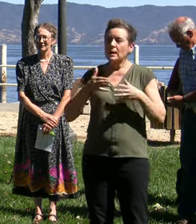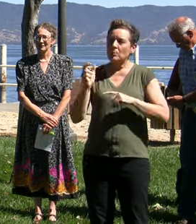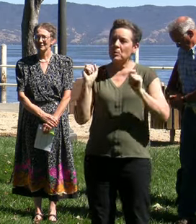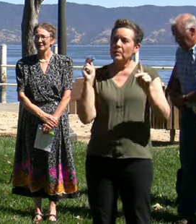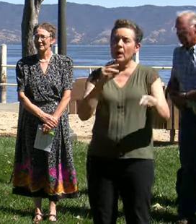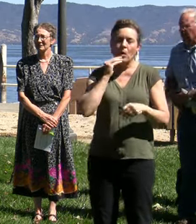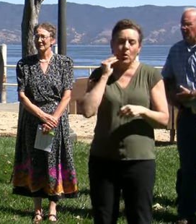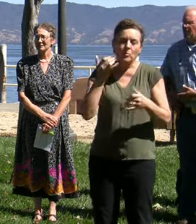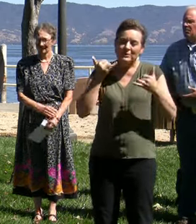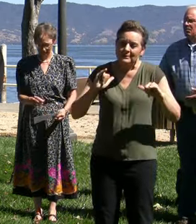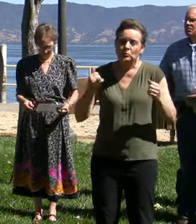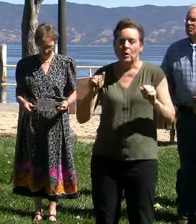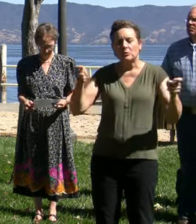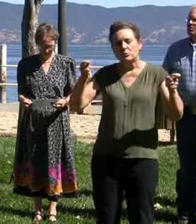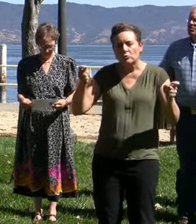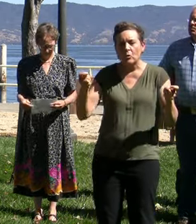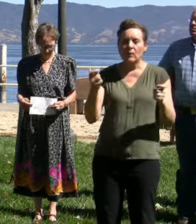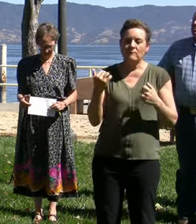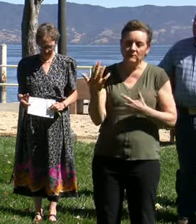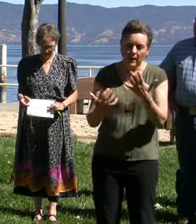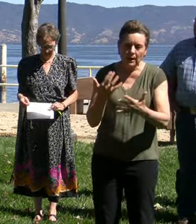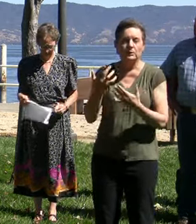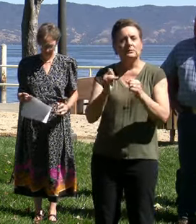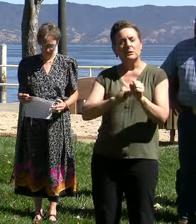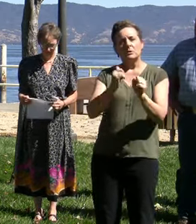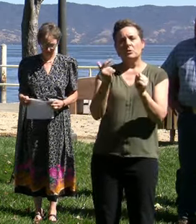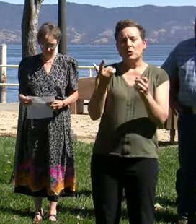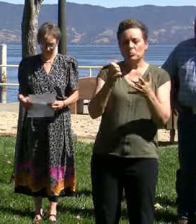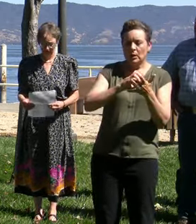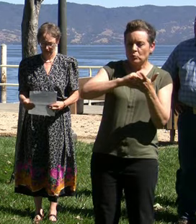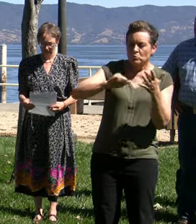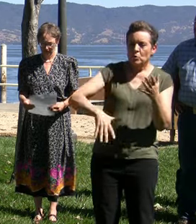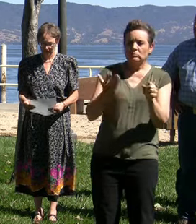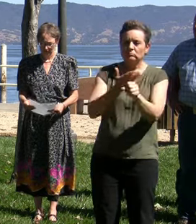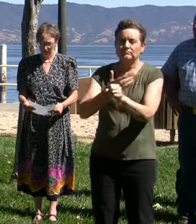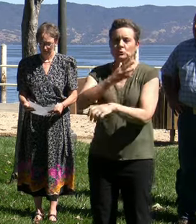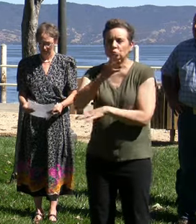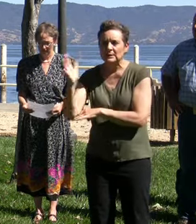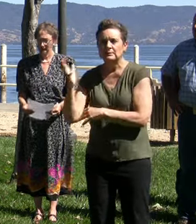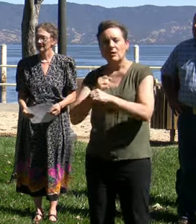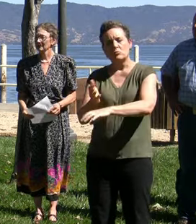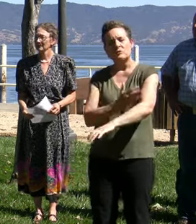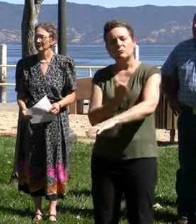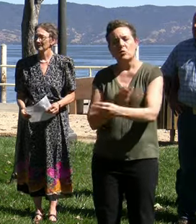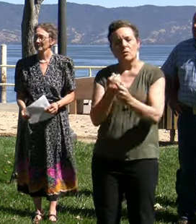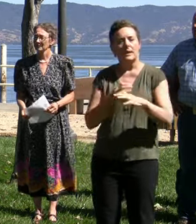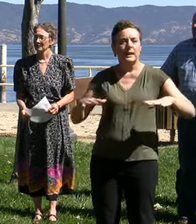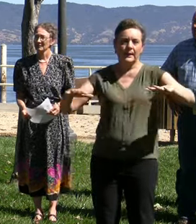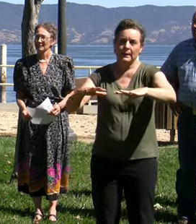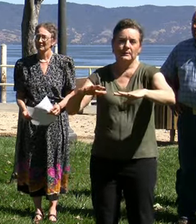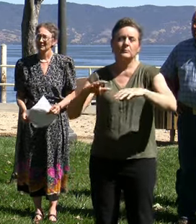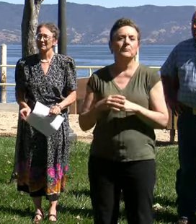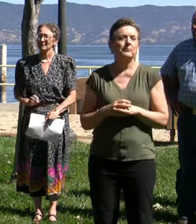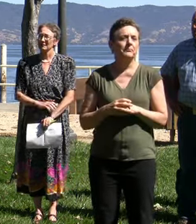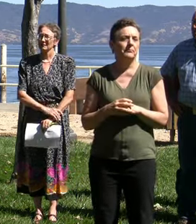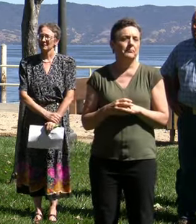activity, tree removal, debris removal, and utility restoration projects still in process. I also want to give an